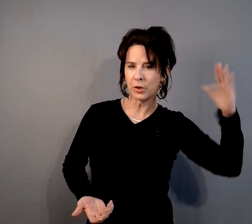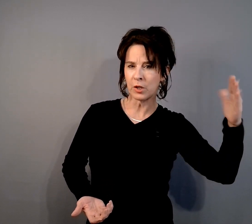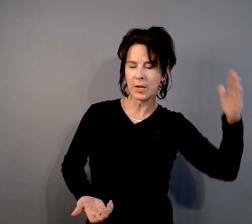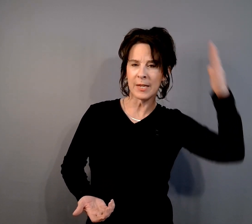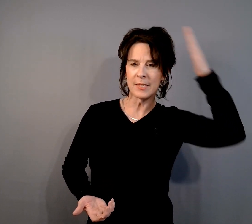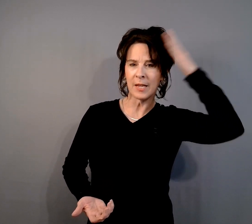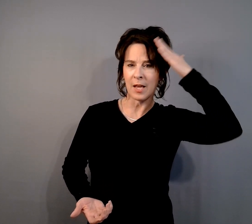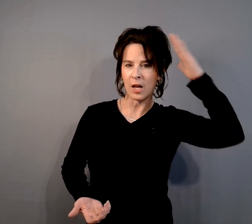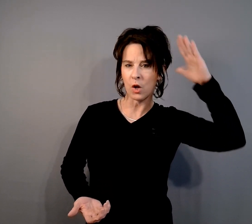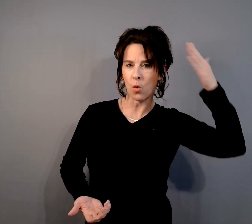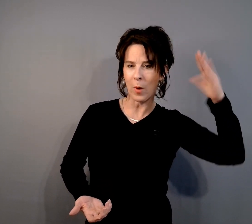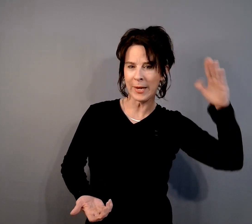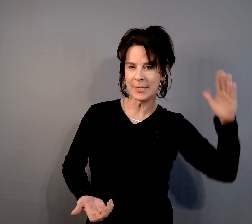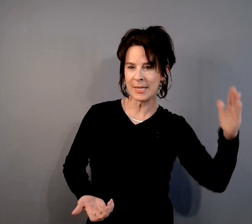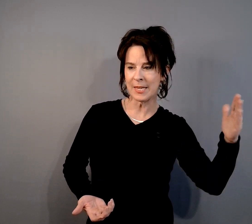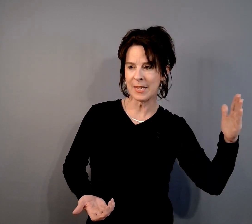familiar, he's acquainted